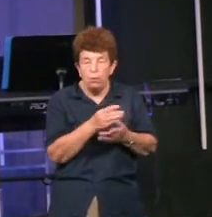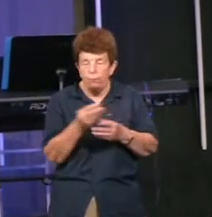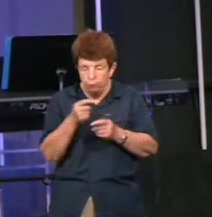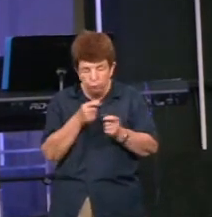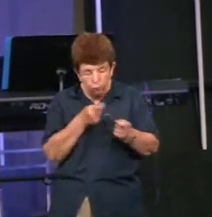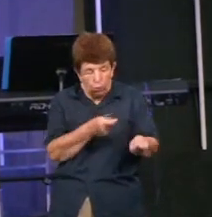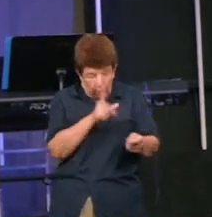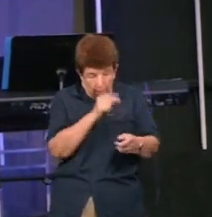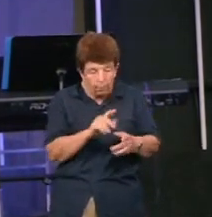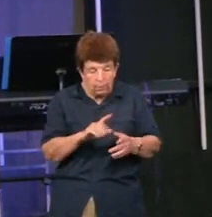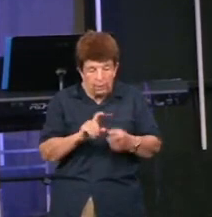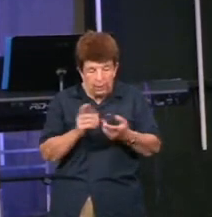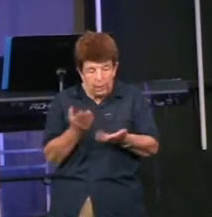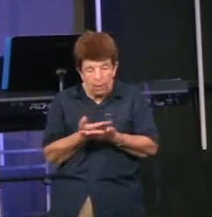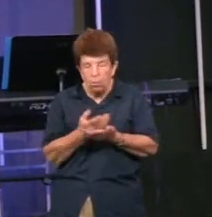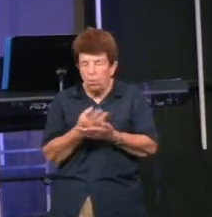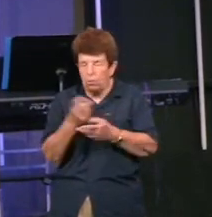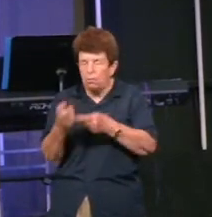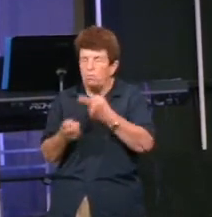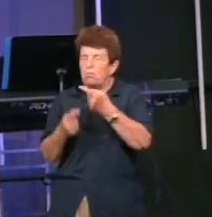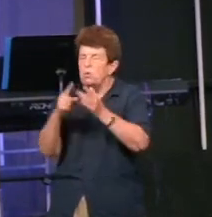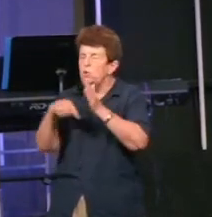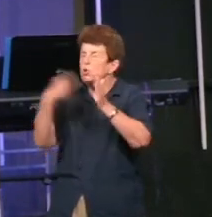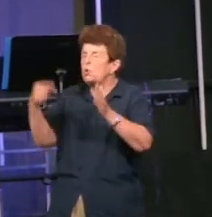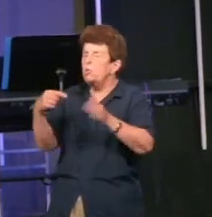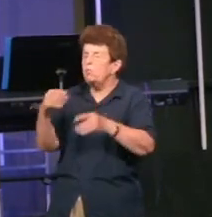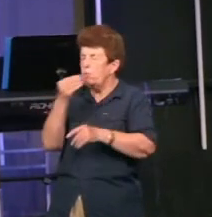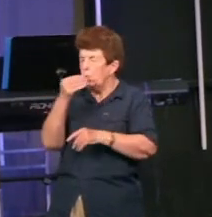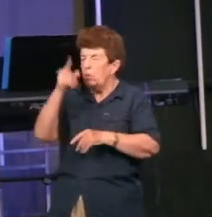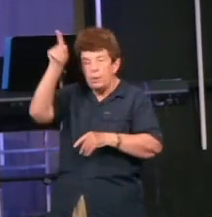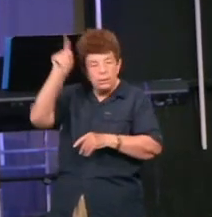life. Seek that.